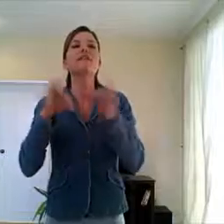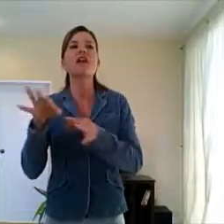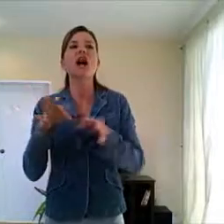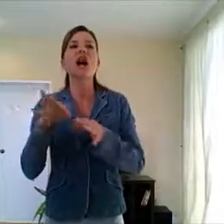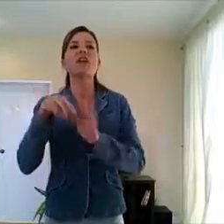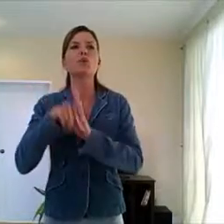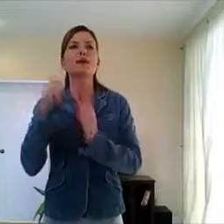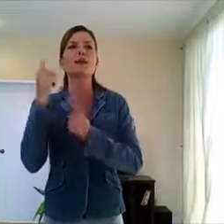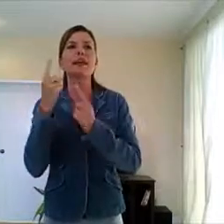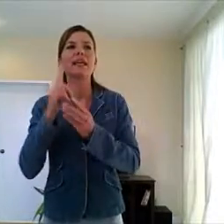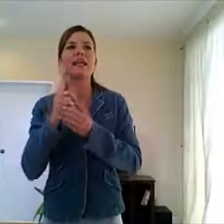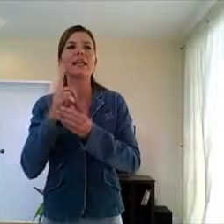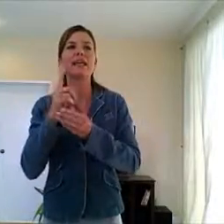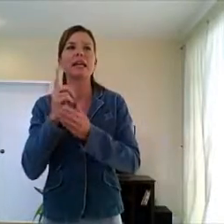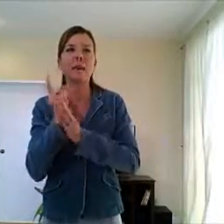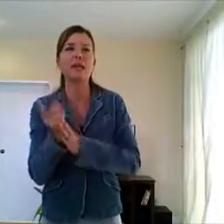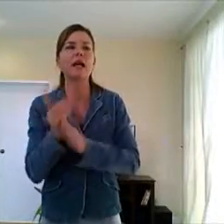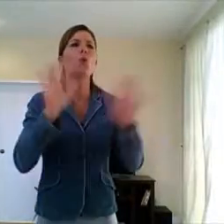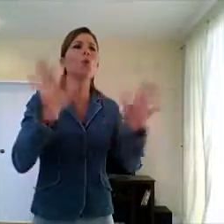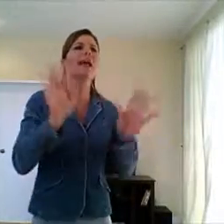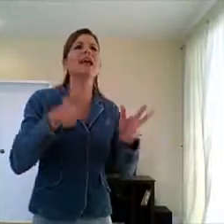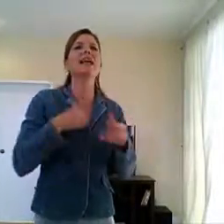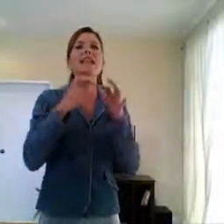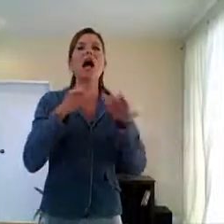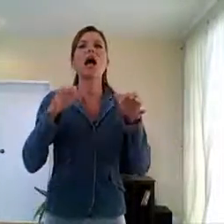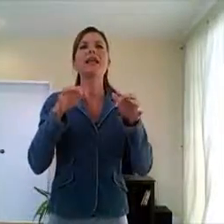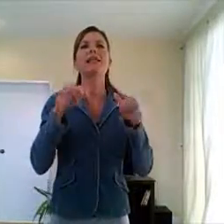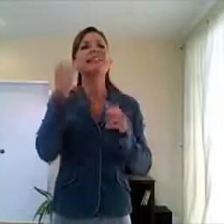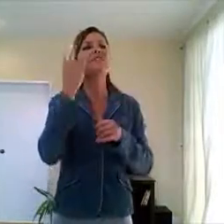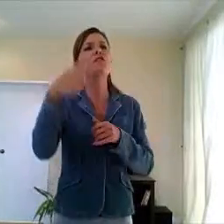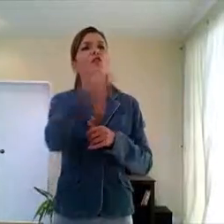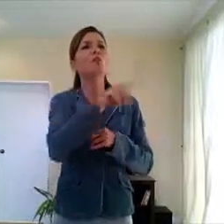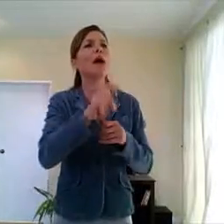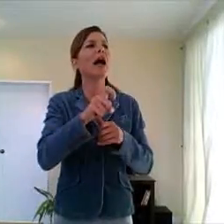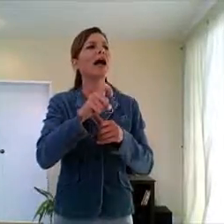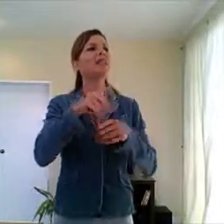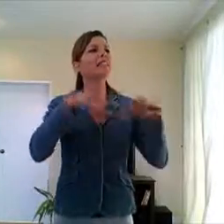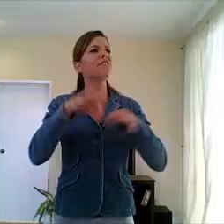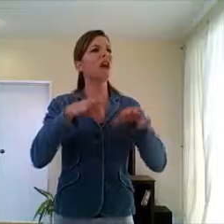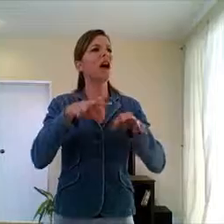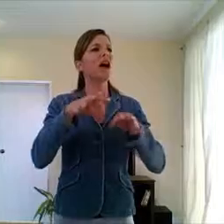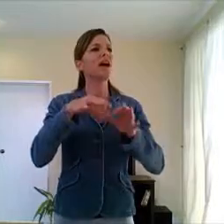you had to define in your own words, what is critical thinking? What would anybody say?